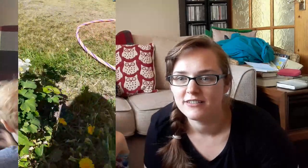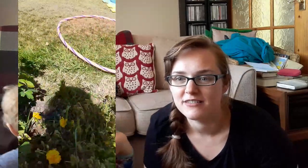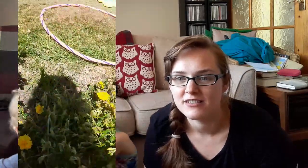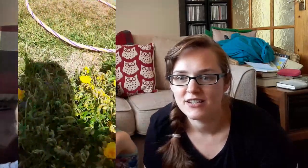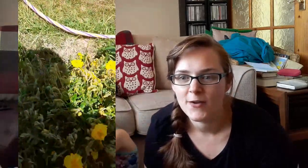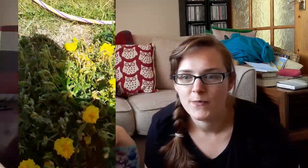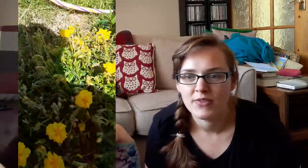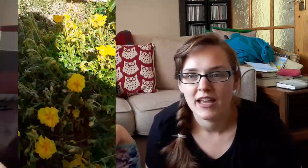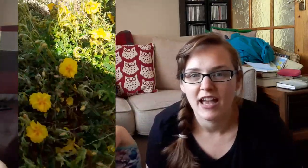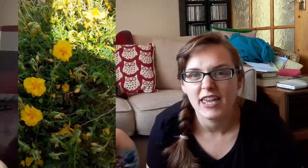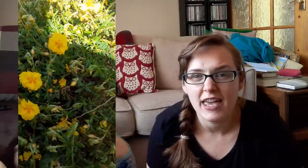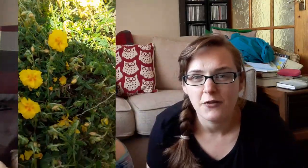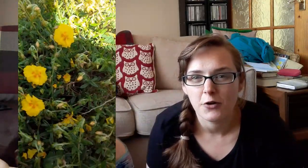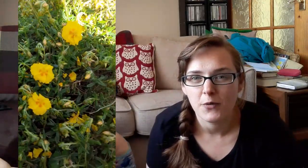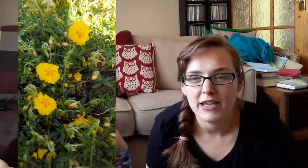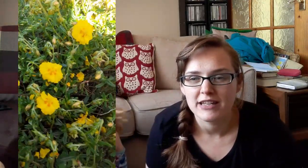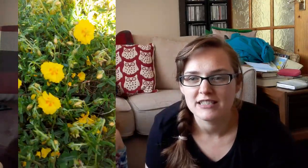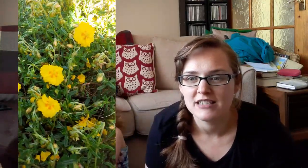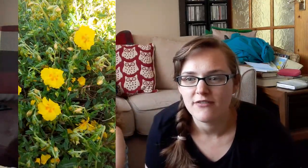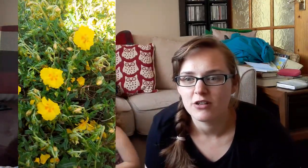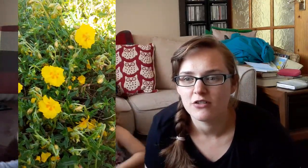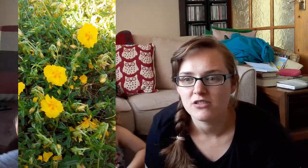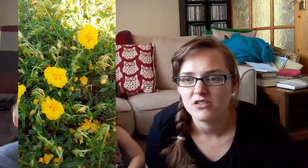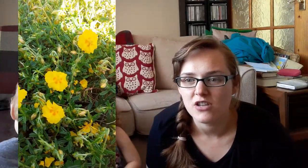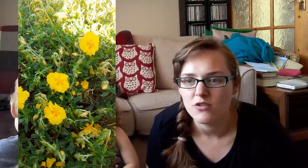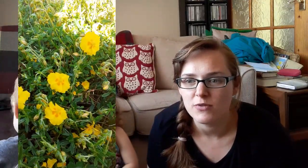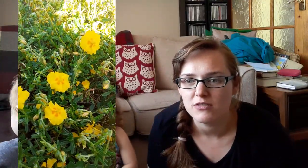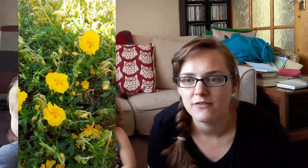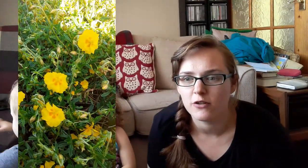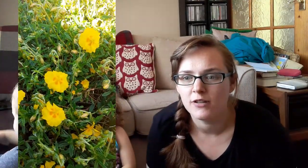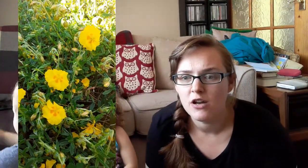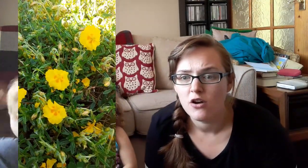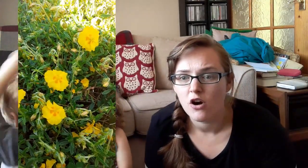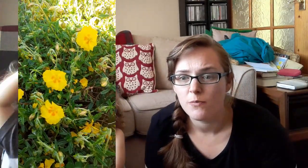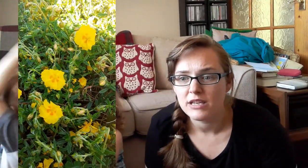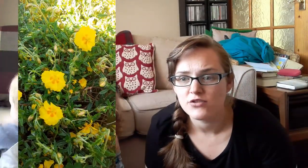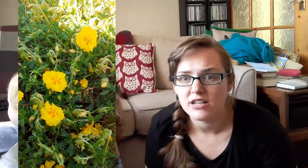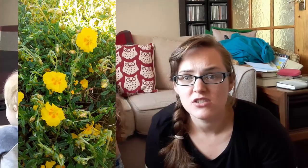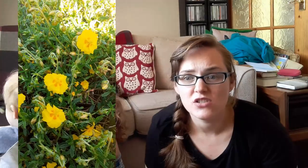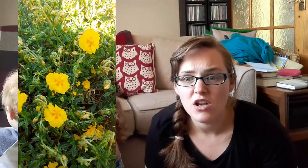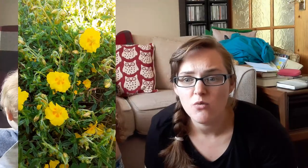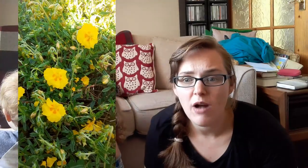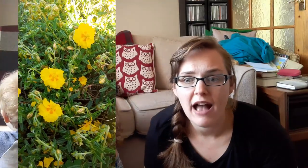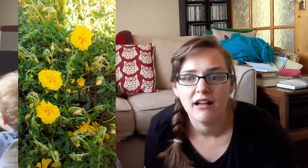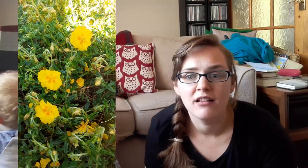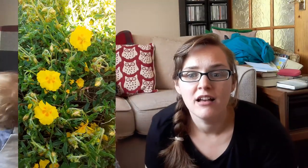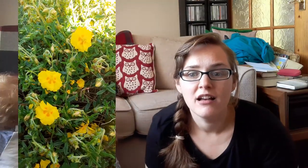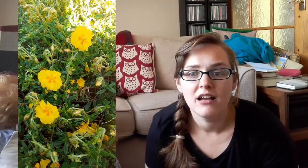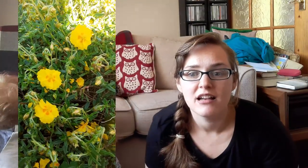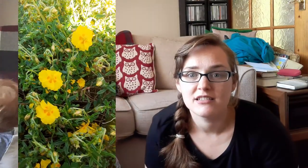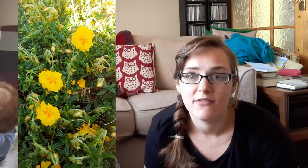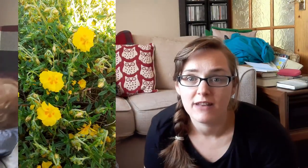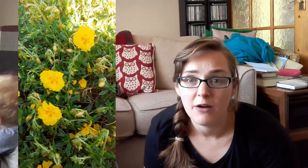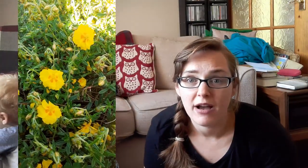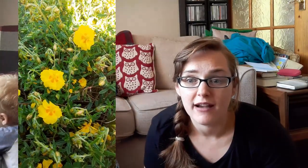haven't. A king or queen has never looked so beautiful or been dressed so well as a flower